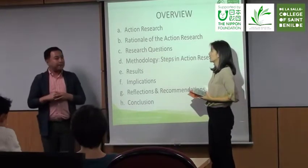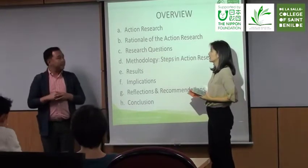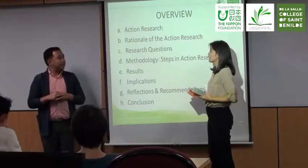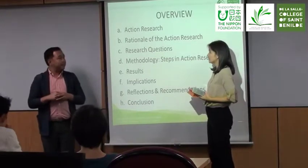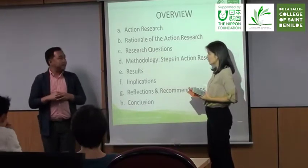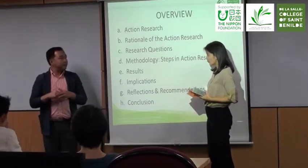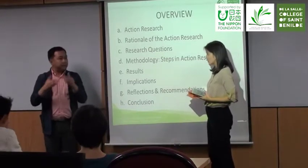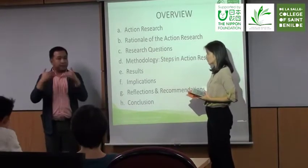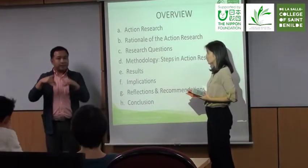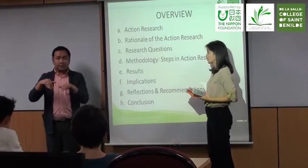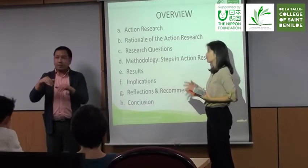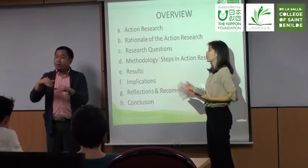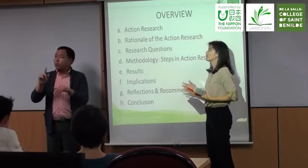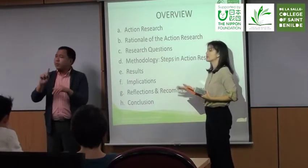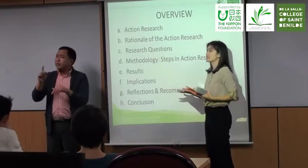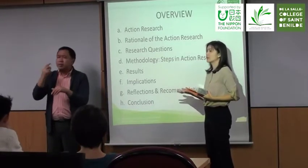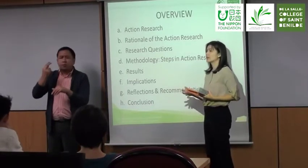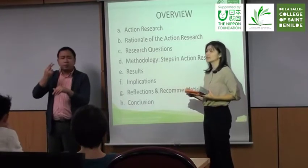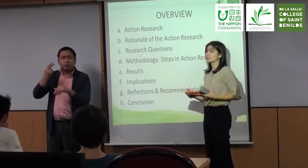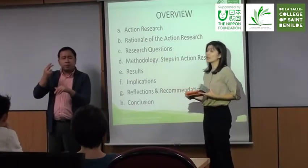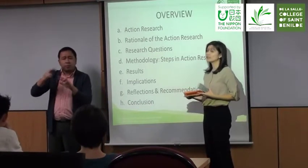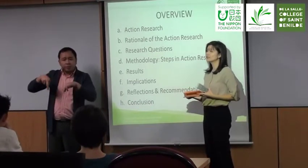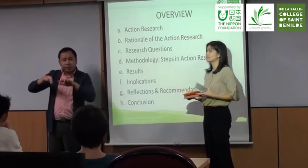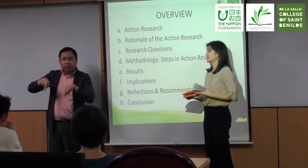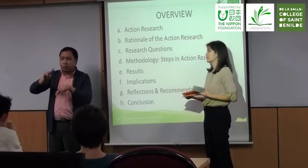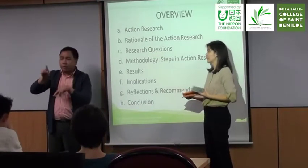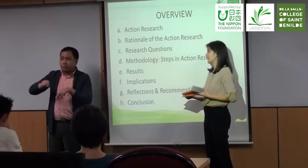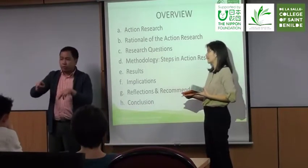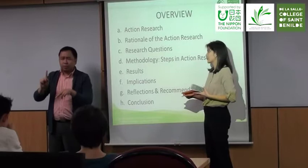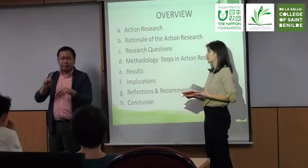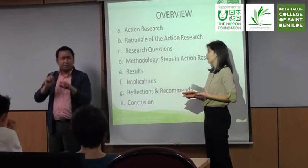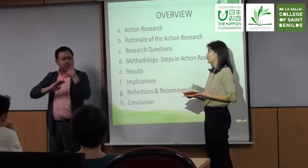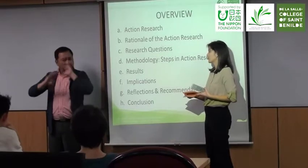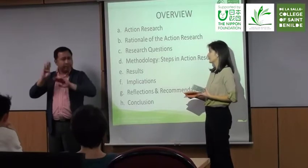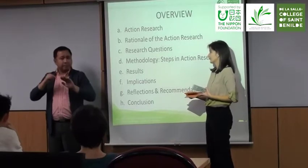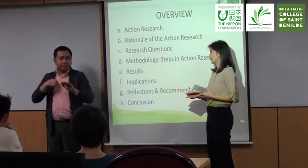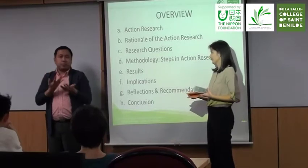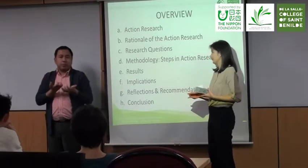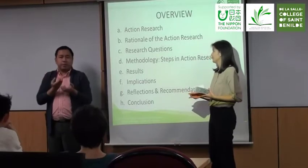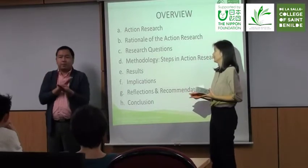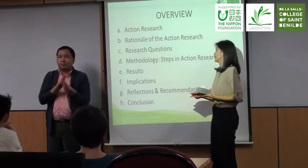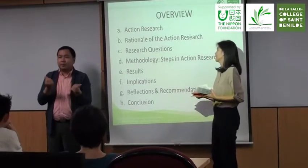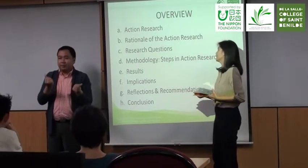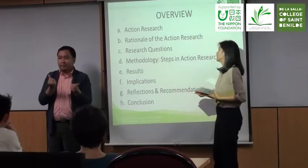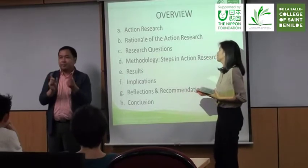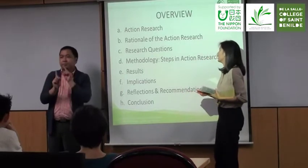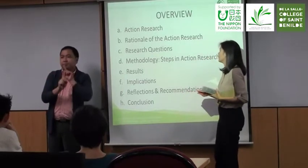What are the research questions or the problems I want solved in my classroom?